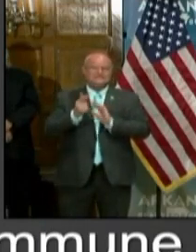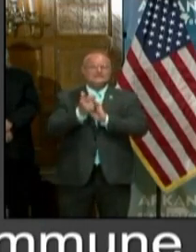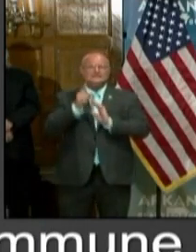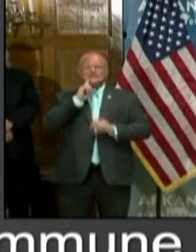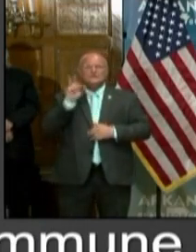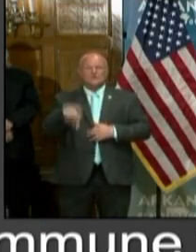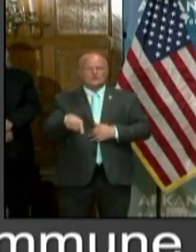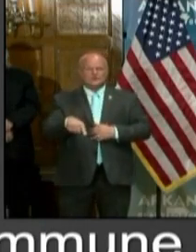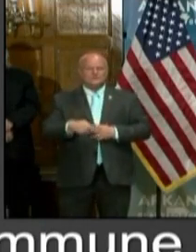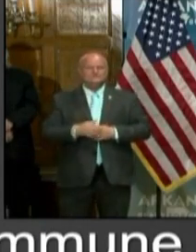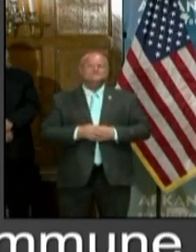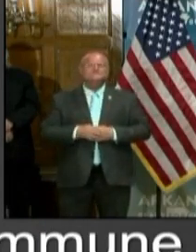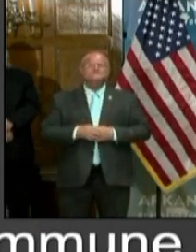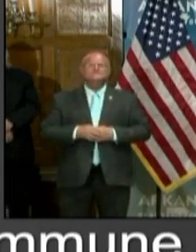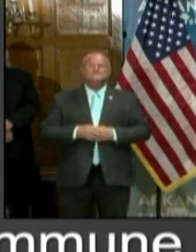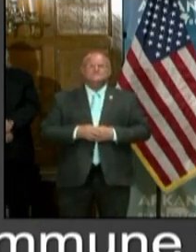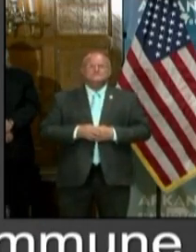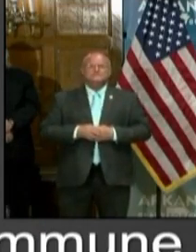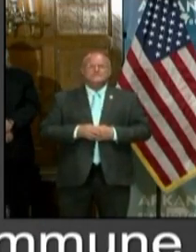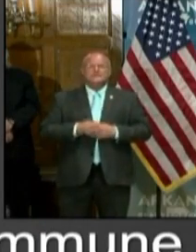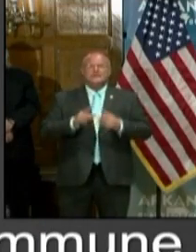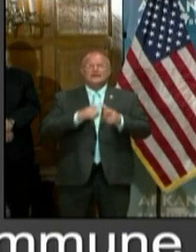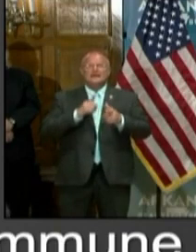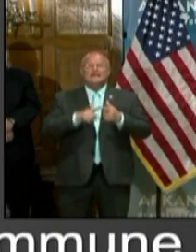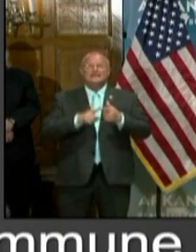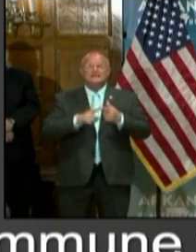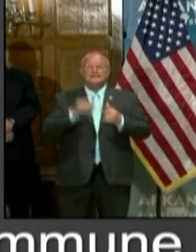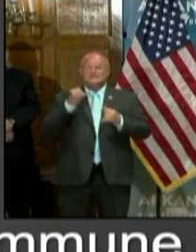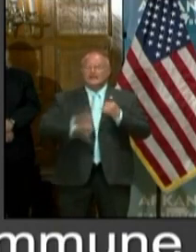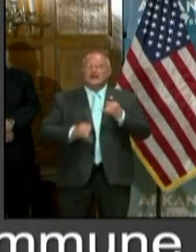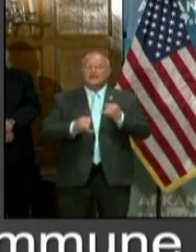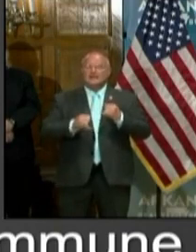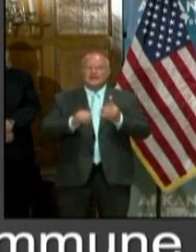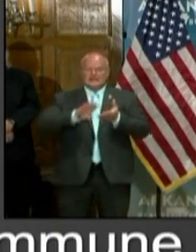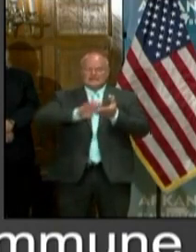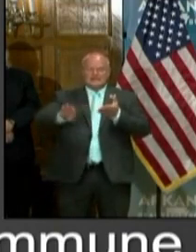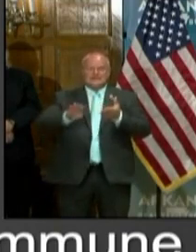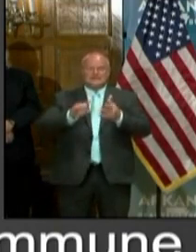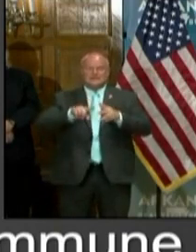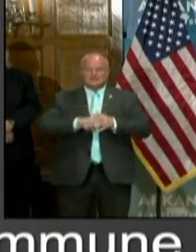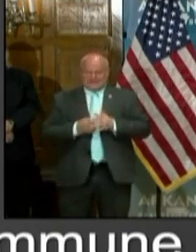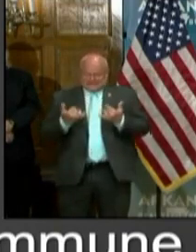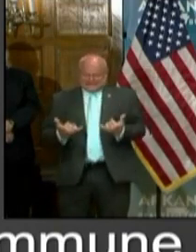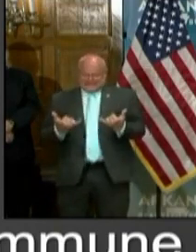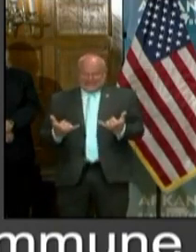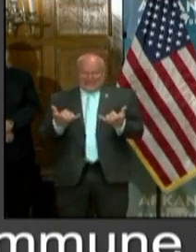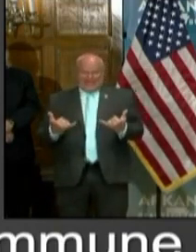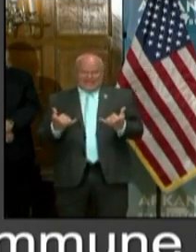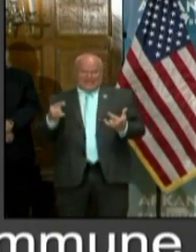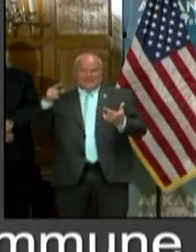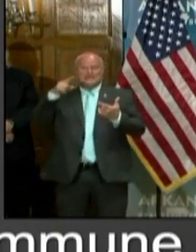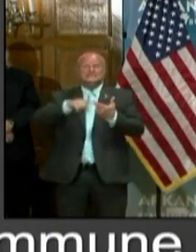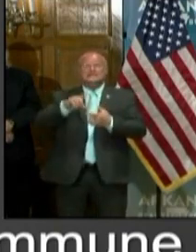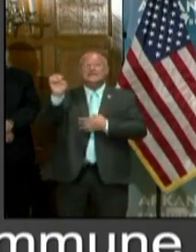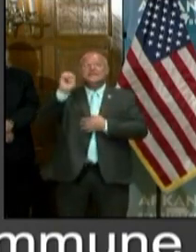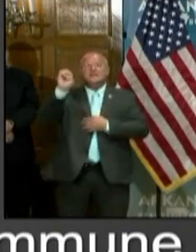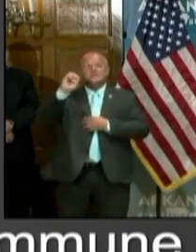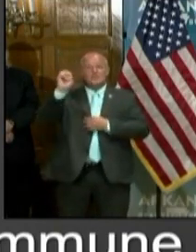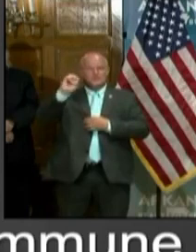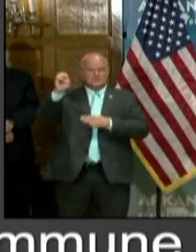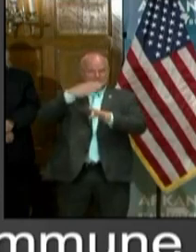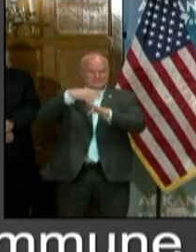not part of the immunity coverage. And then finally, the immunity is effective from today until the